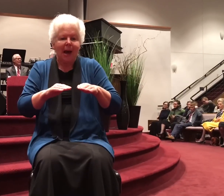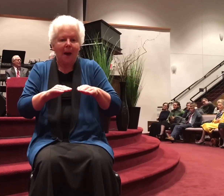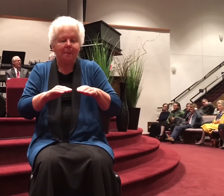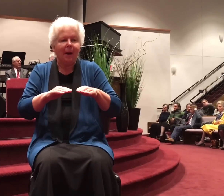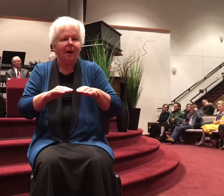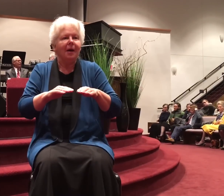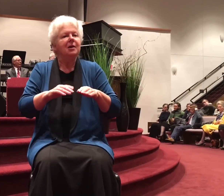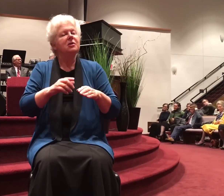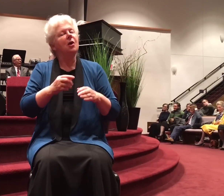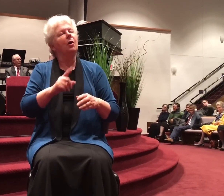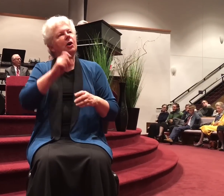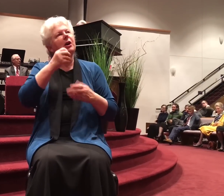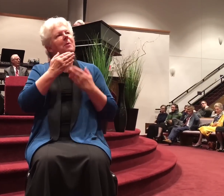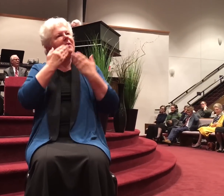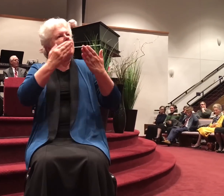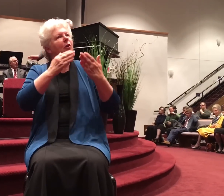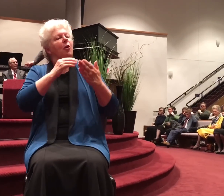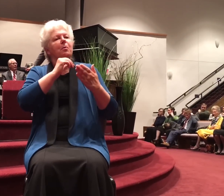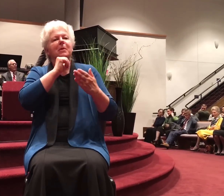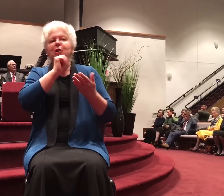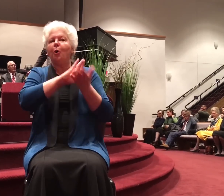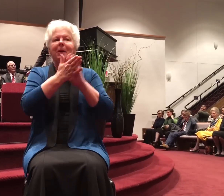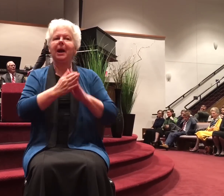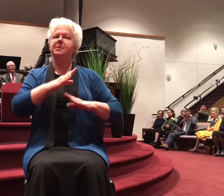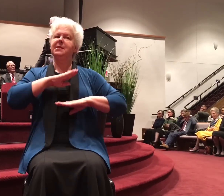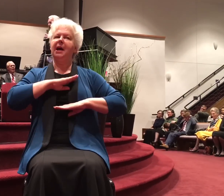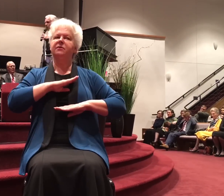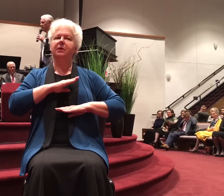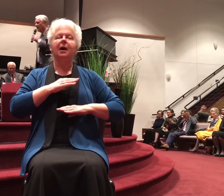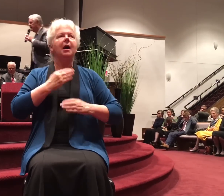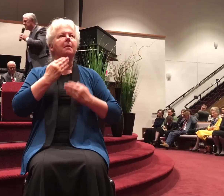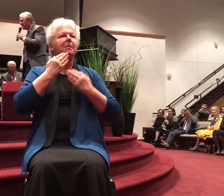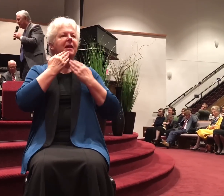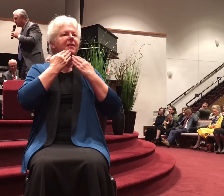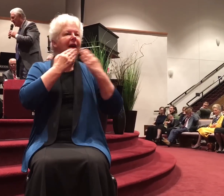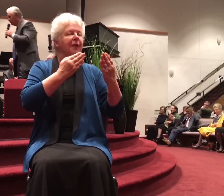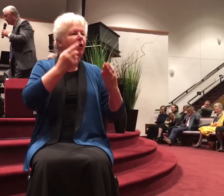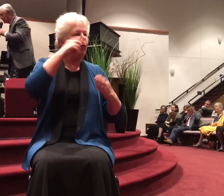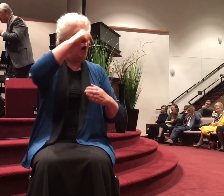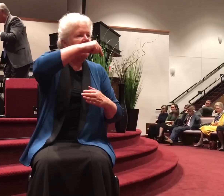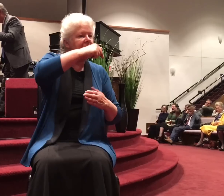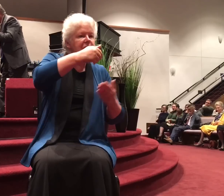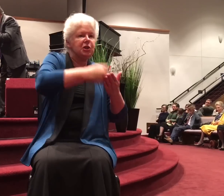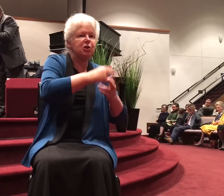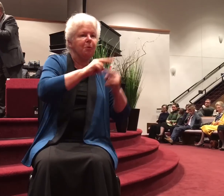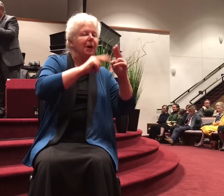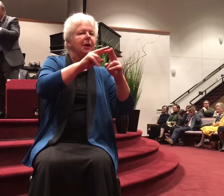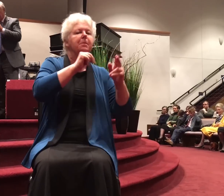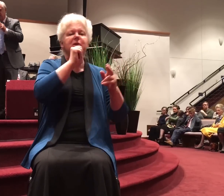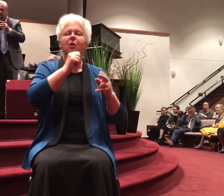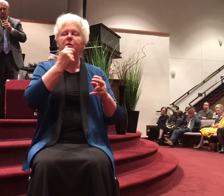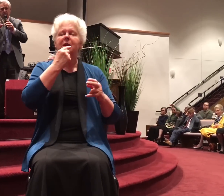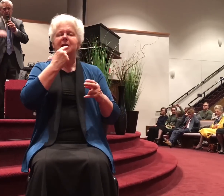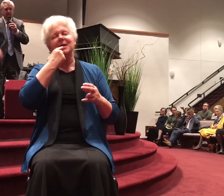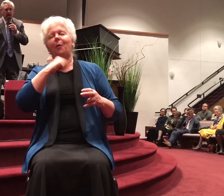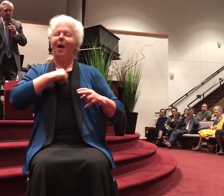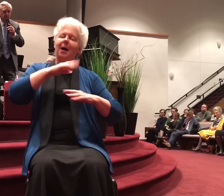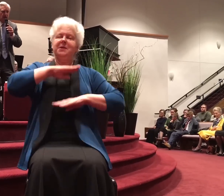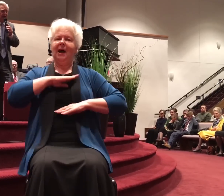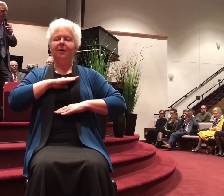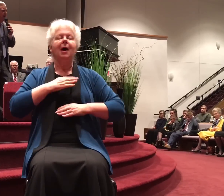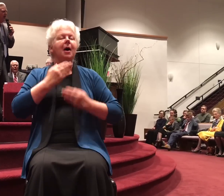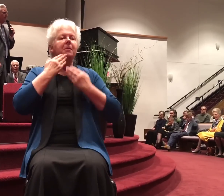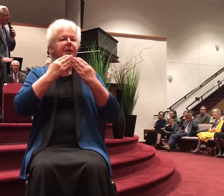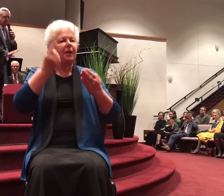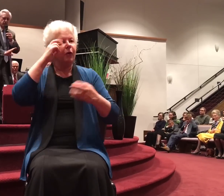don't be satisfied. Be thankful for this building, but do not be satisfied with this building. Be thankful with the revival